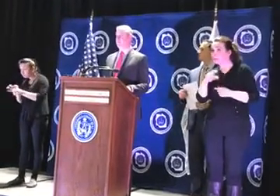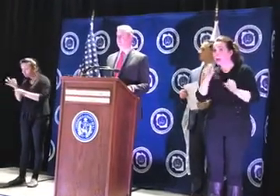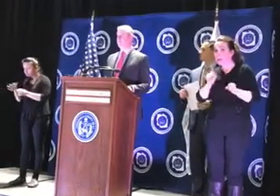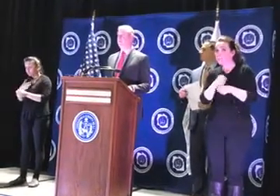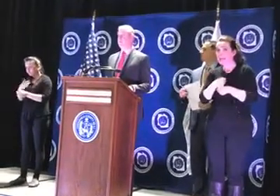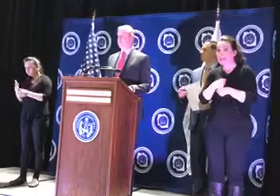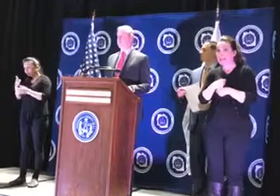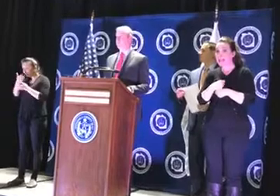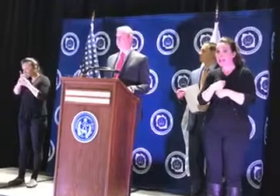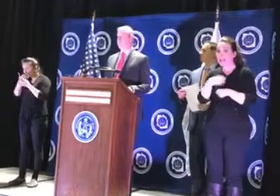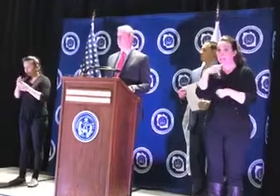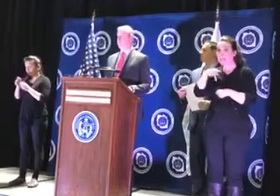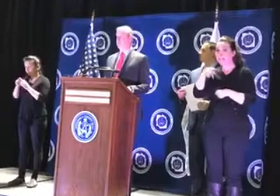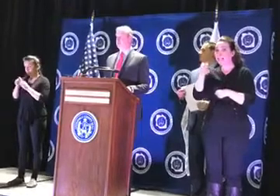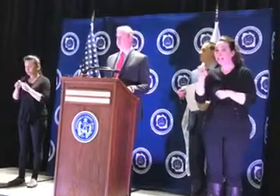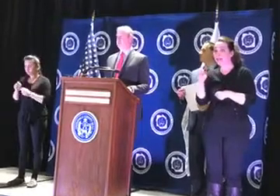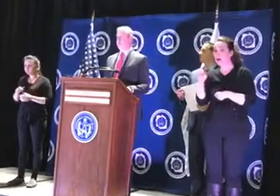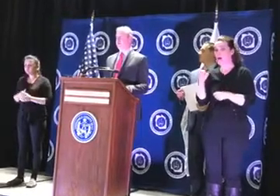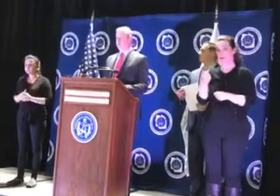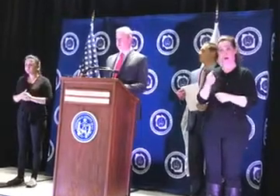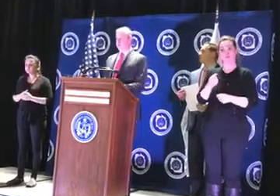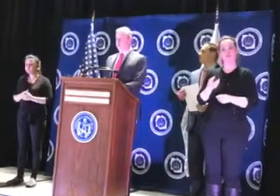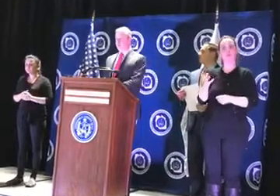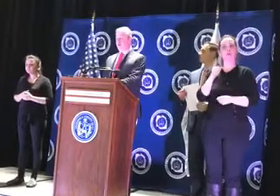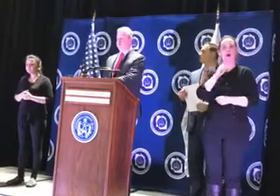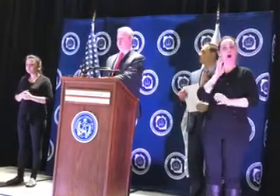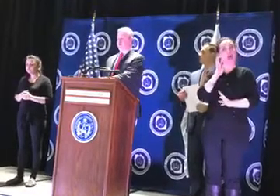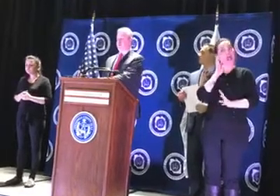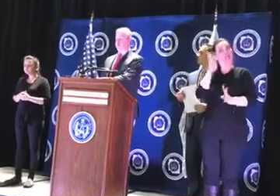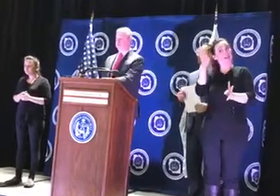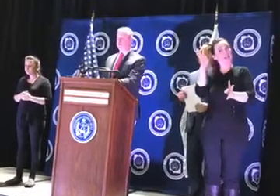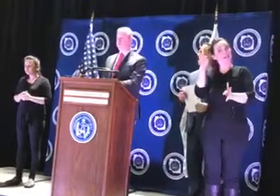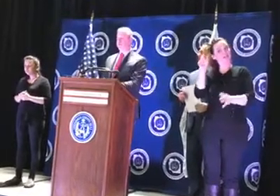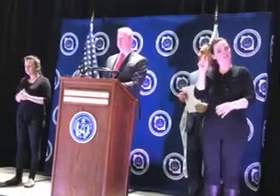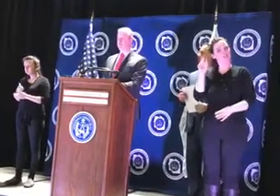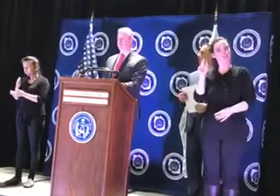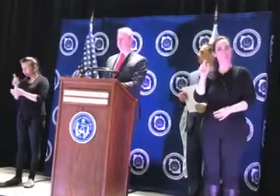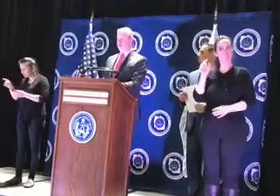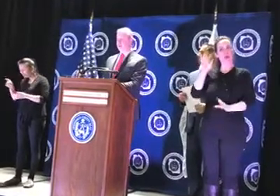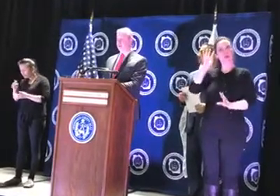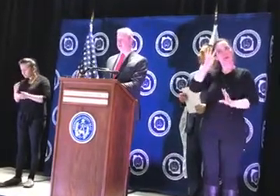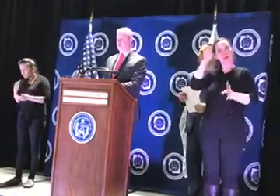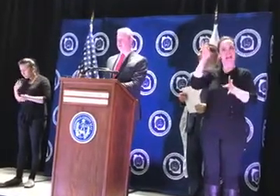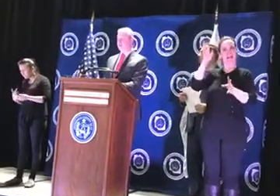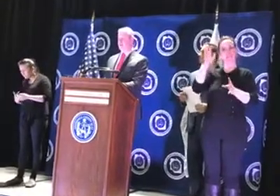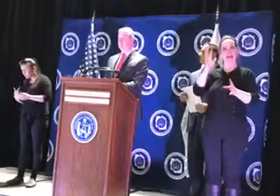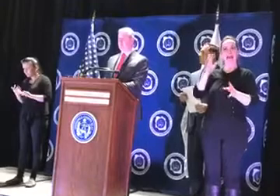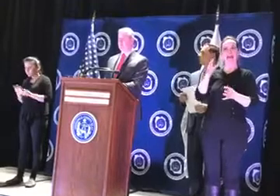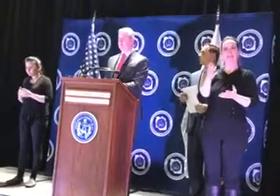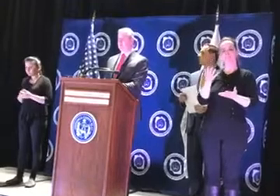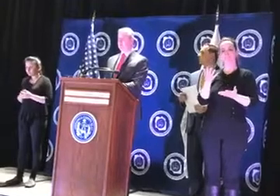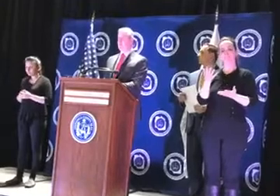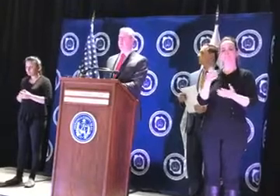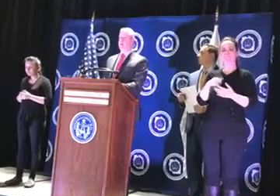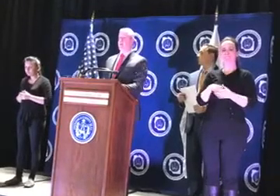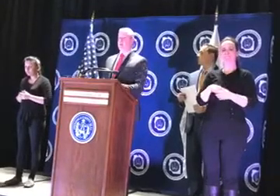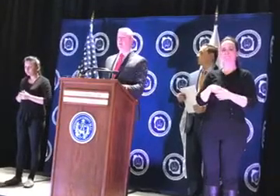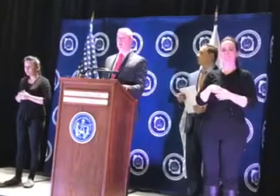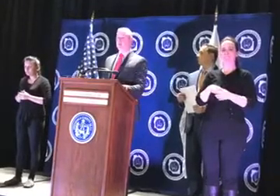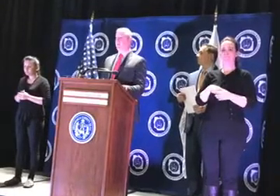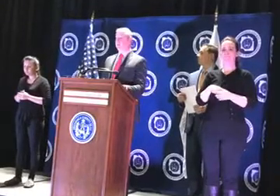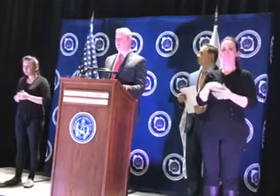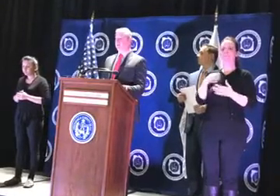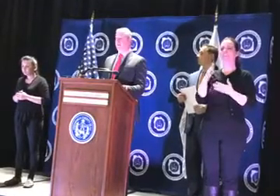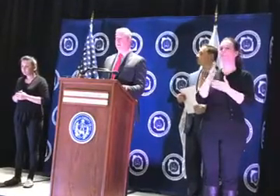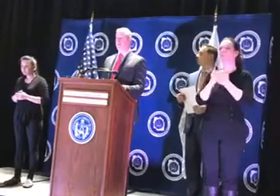them are very innovative solutions. So we have a process by which there's a single point of entry to receive those requests, and then we have